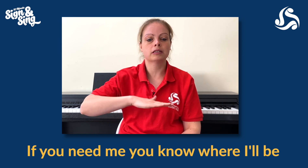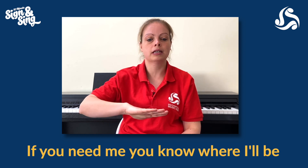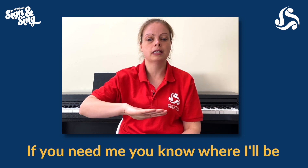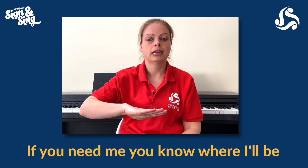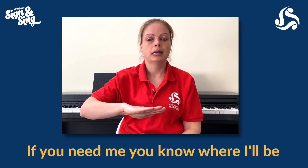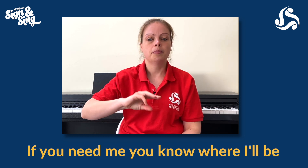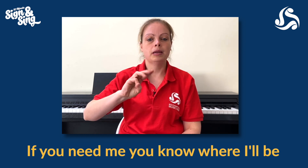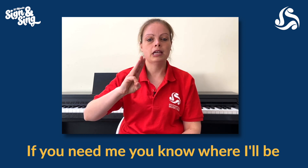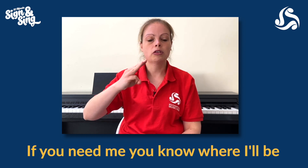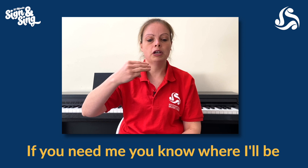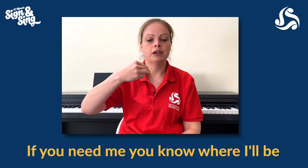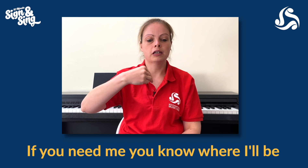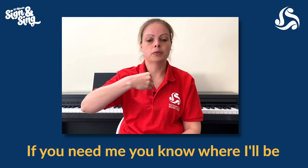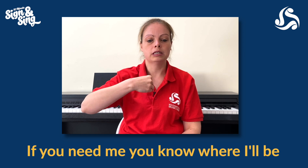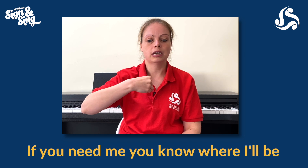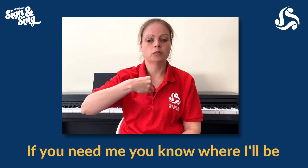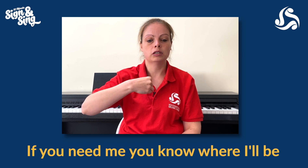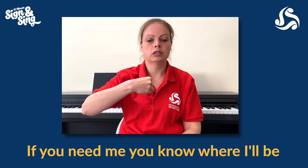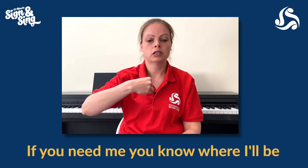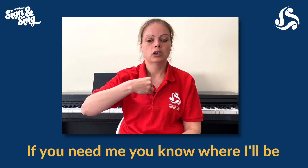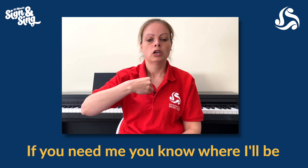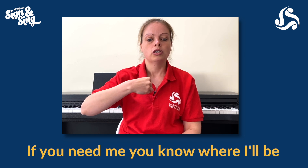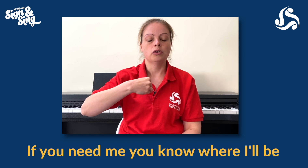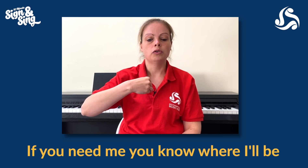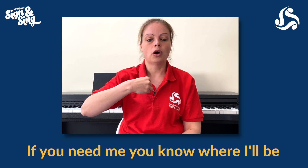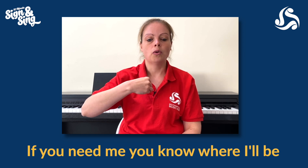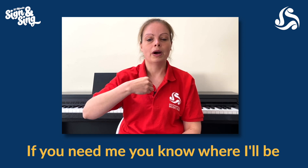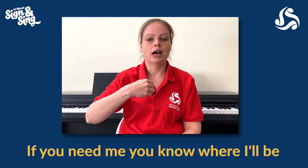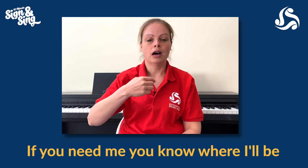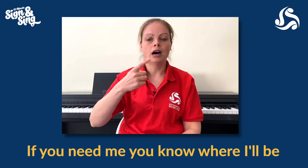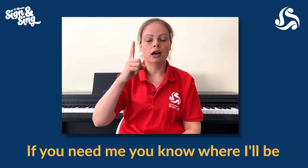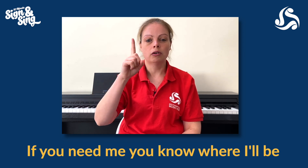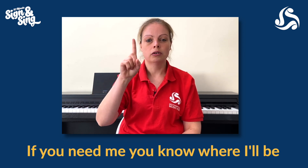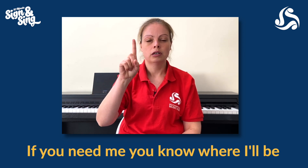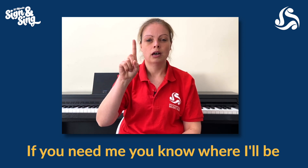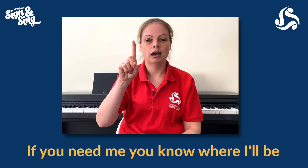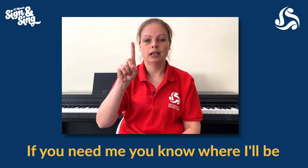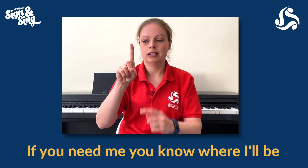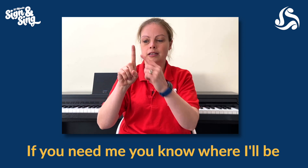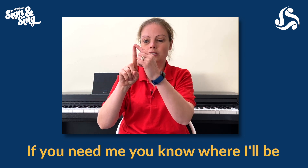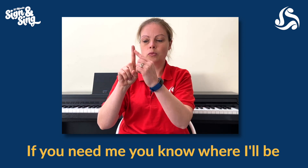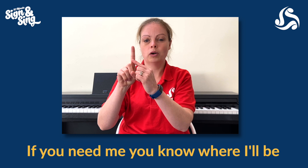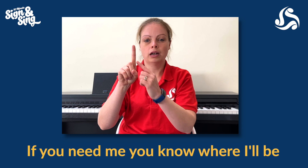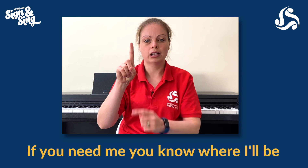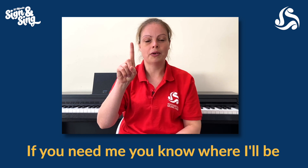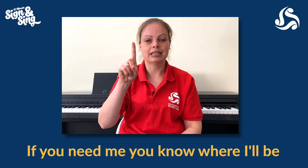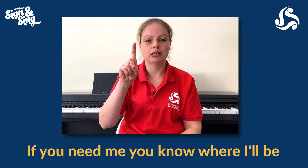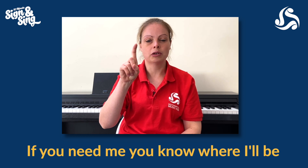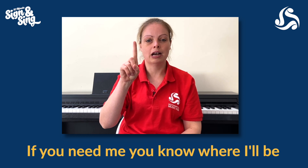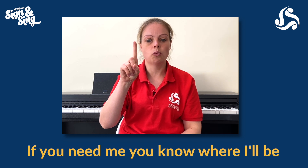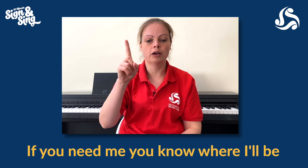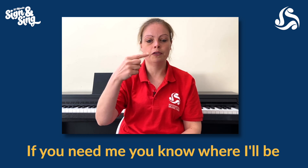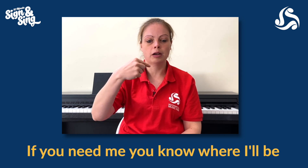belly button, me, 3 fingers pointing inwards. You know where I is just 1 line going